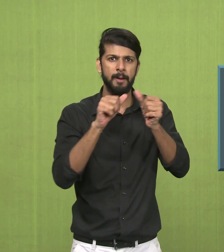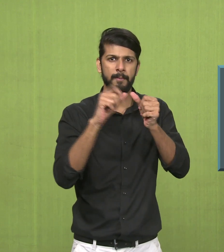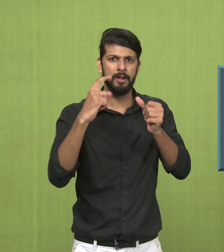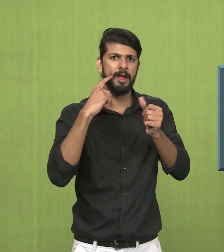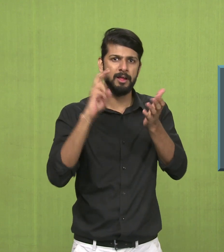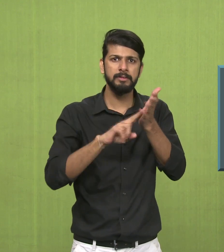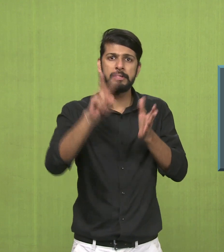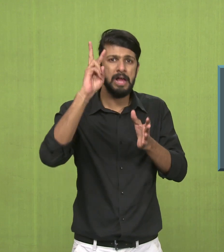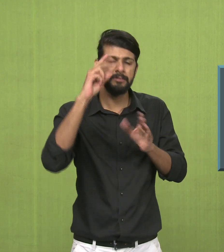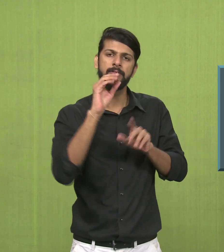signlanguage@nios.ac.in.